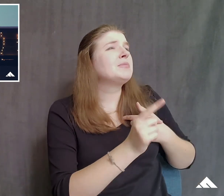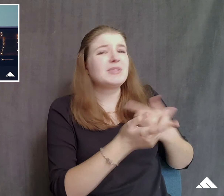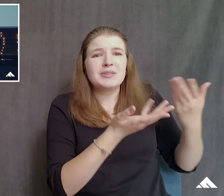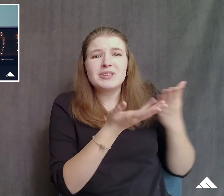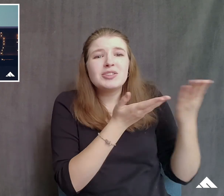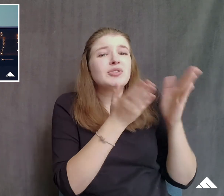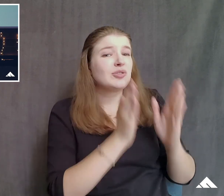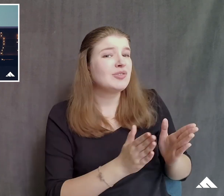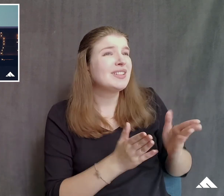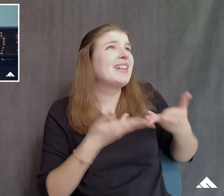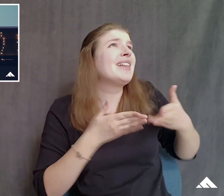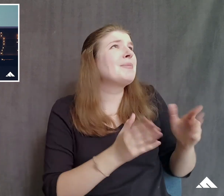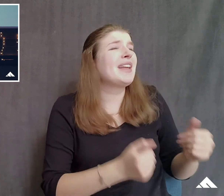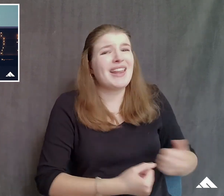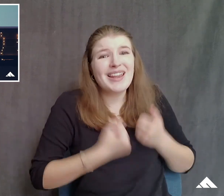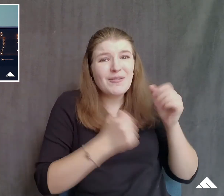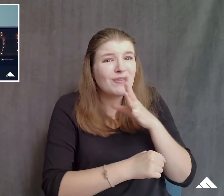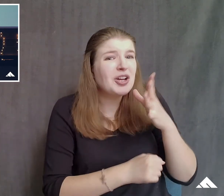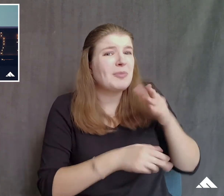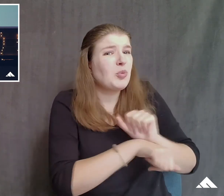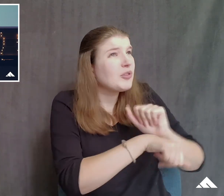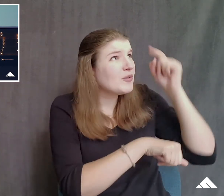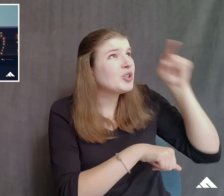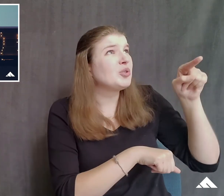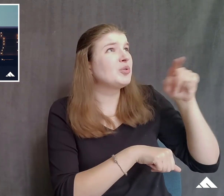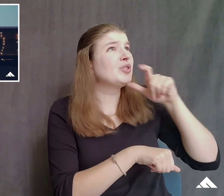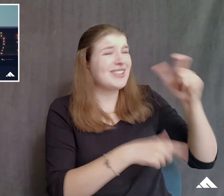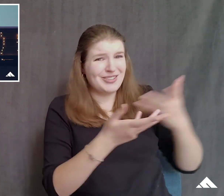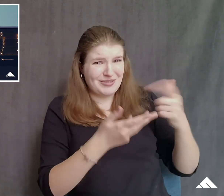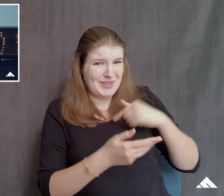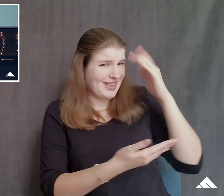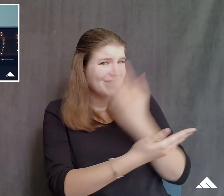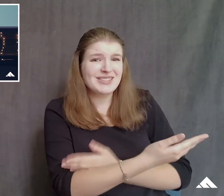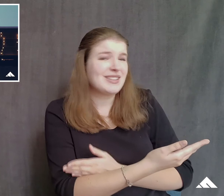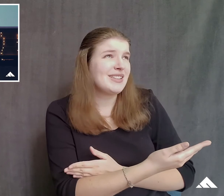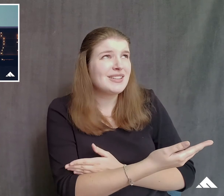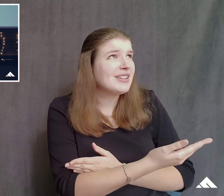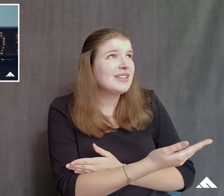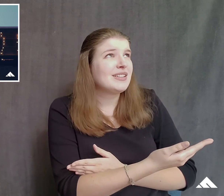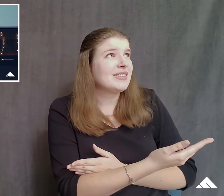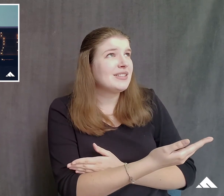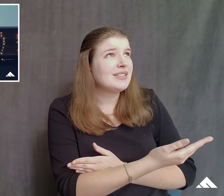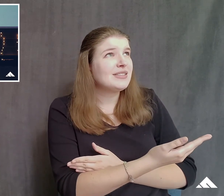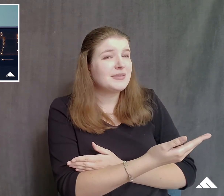farm, Just let me serve you. Just let me work for you. You don't need to treat me like a son."